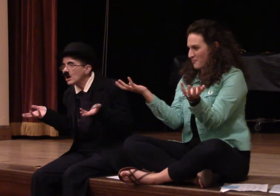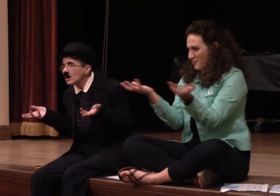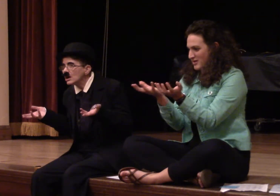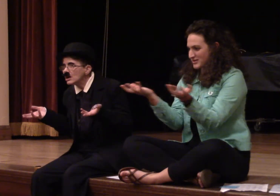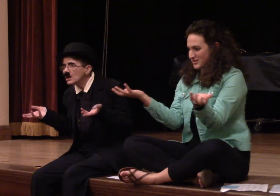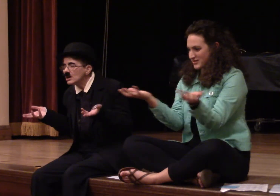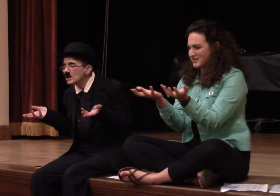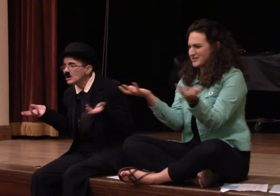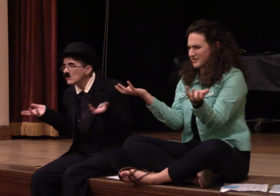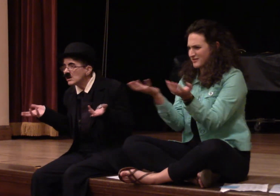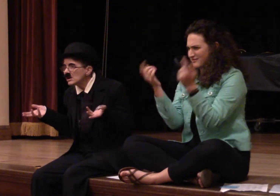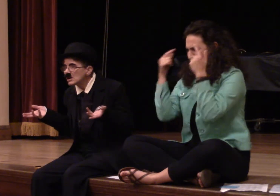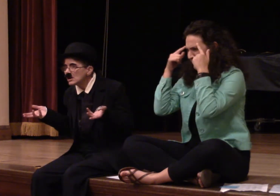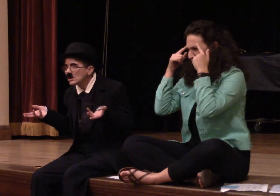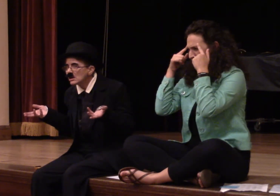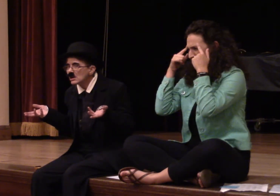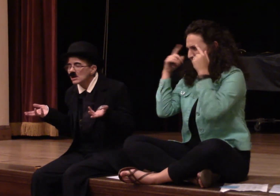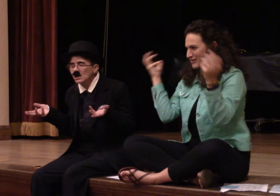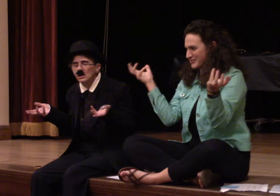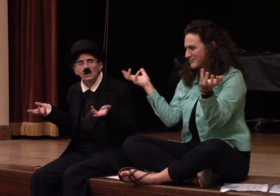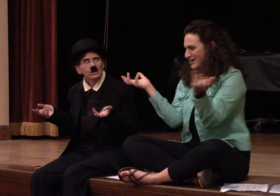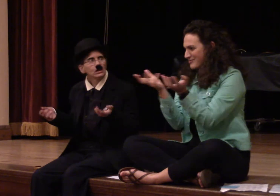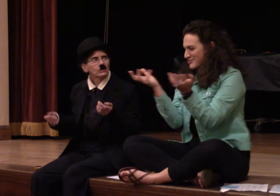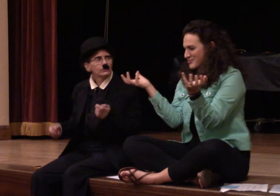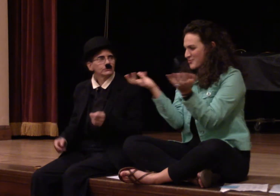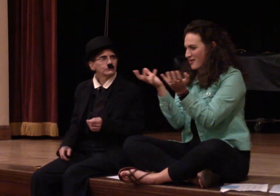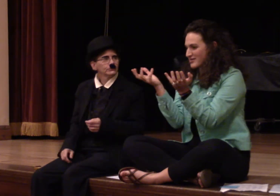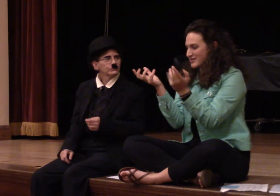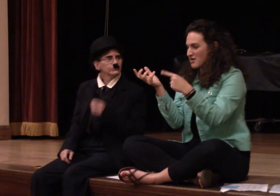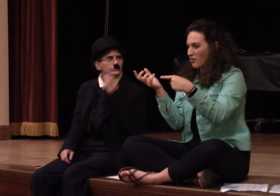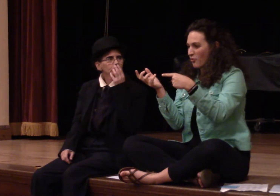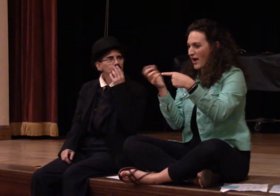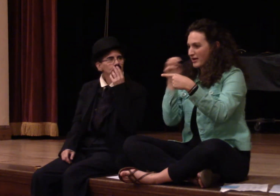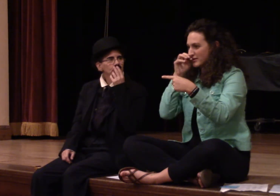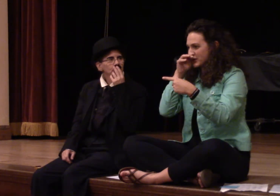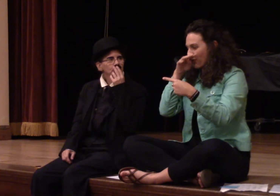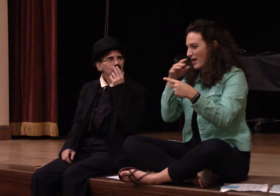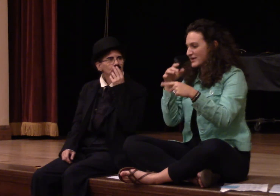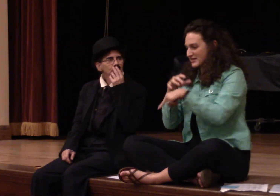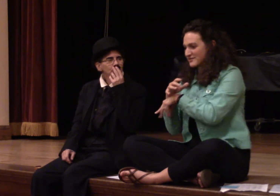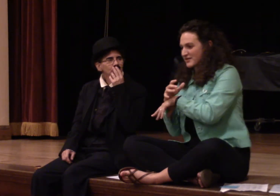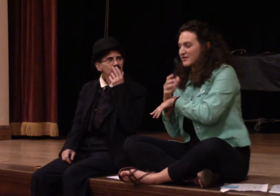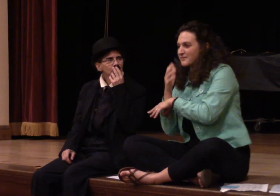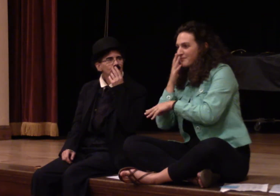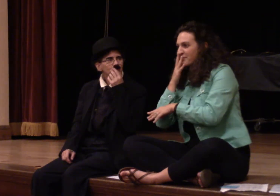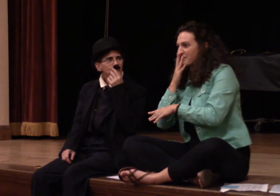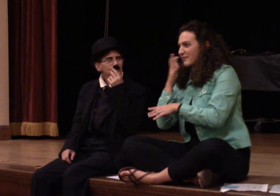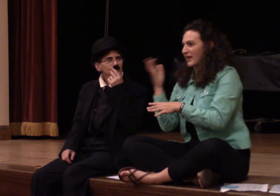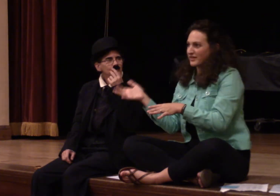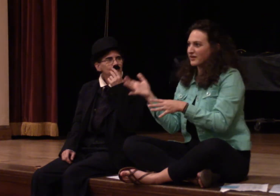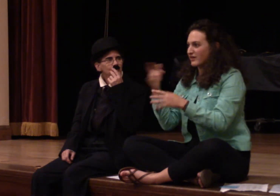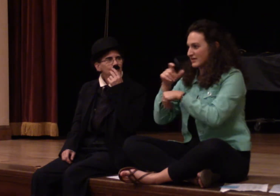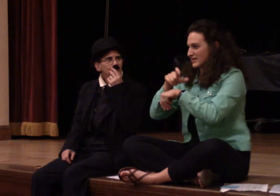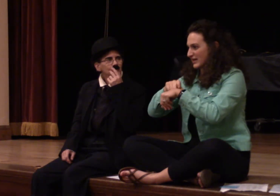What? Yep, eyebrows should be down. Who, what, when. So when is, I think of it as like